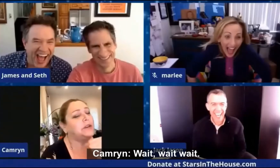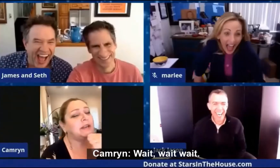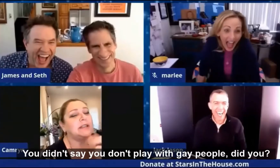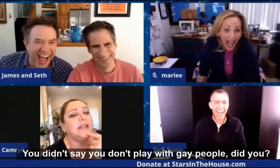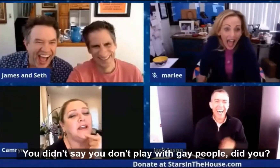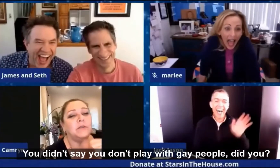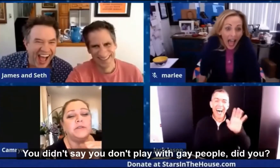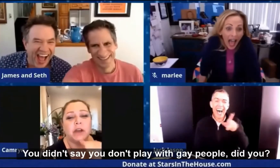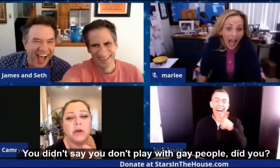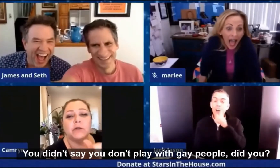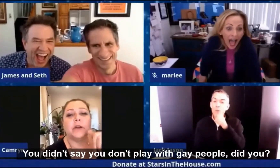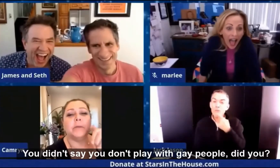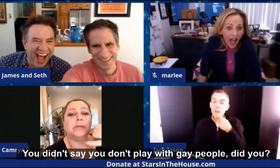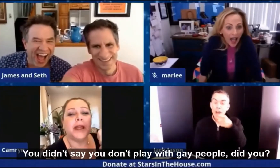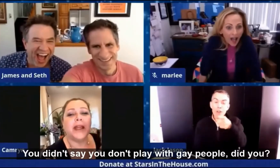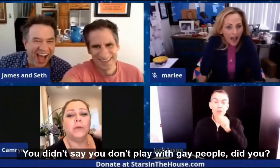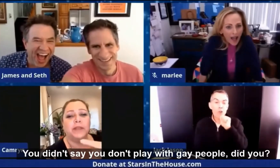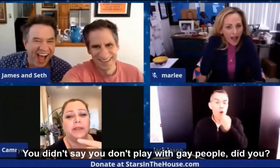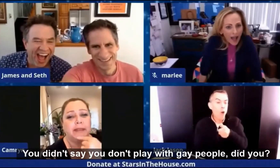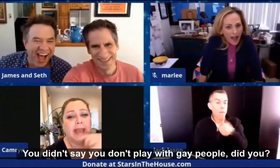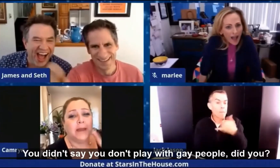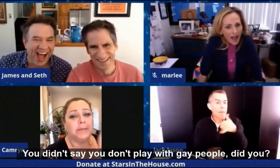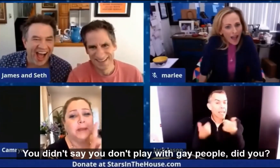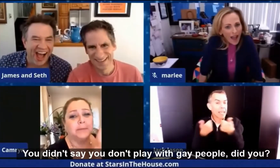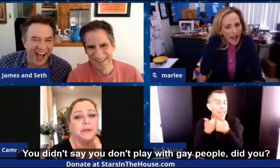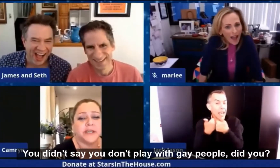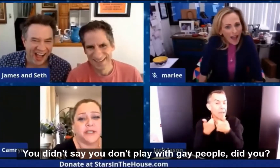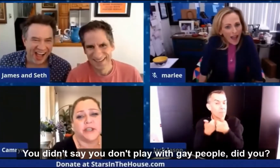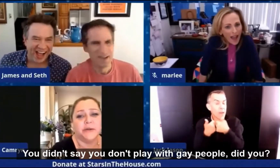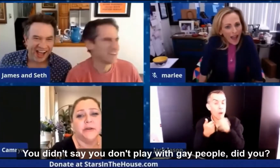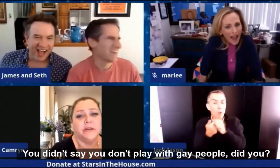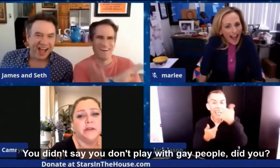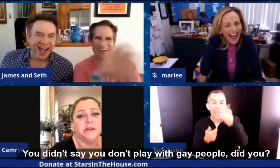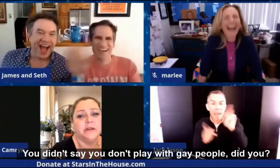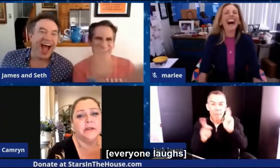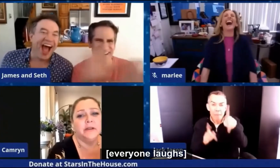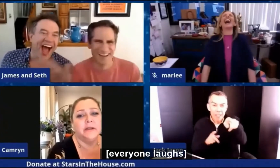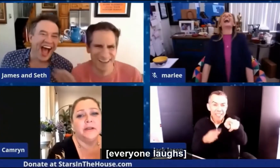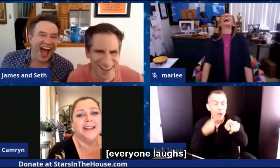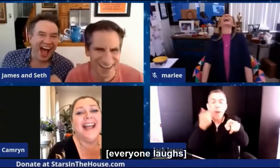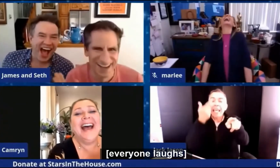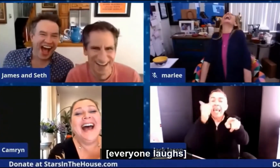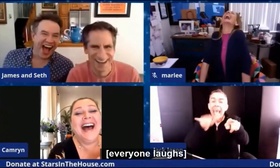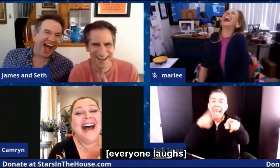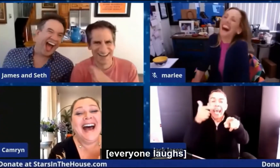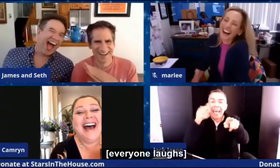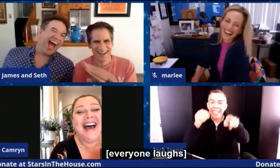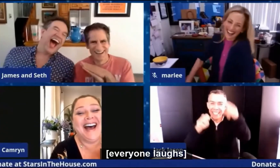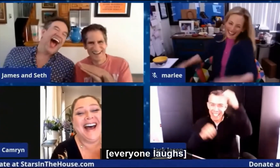Wait. You didn't say you don't play with gay people, did you?